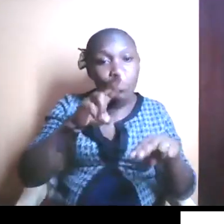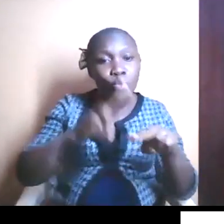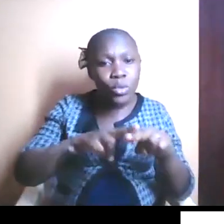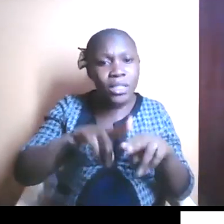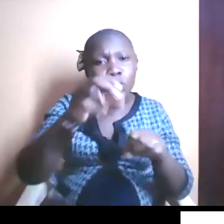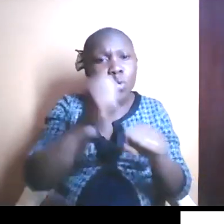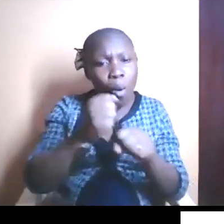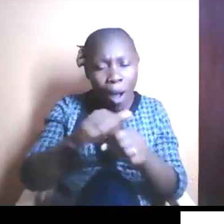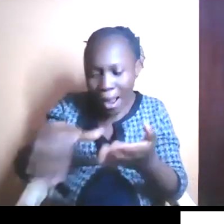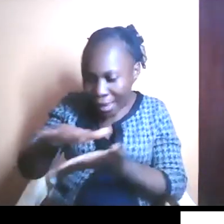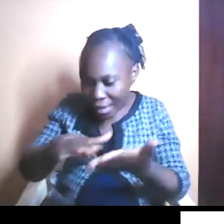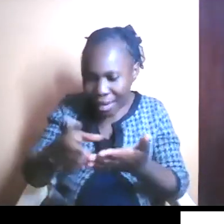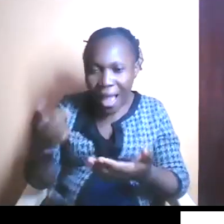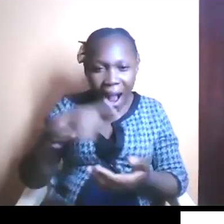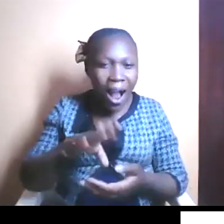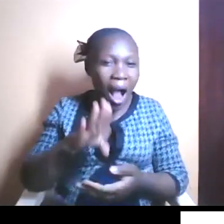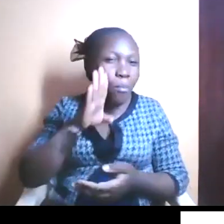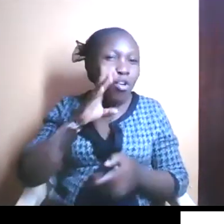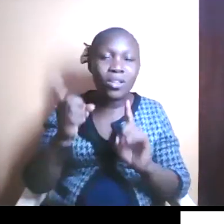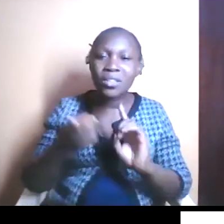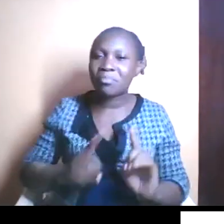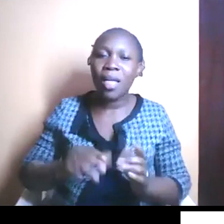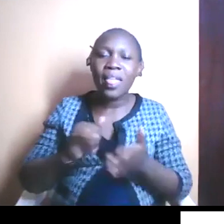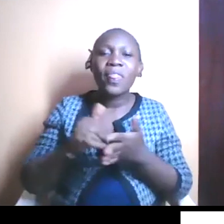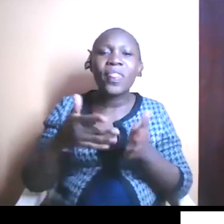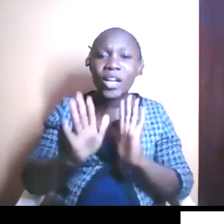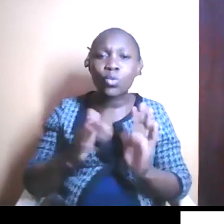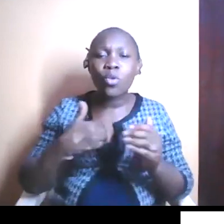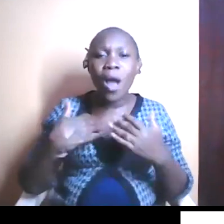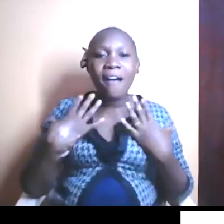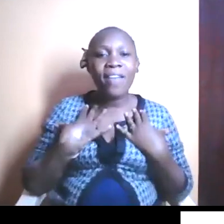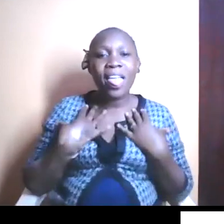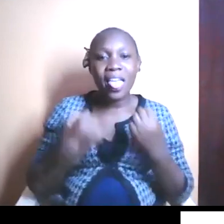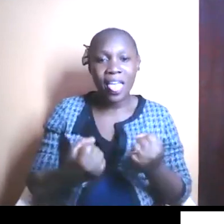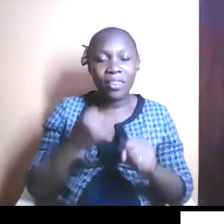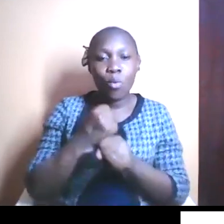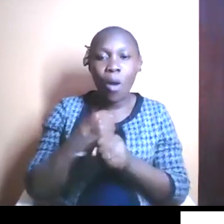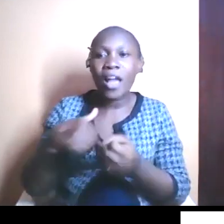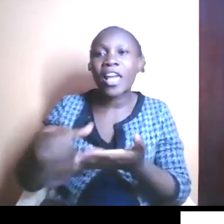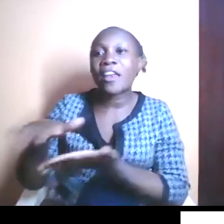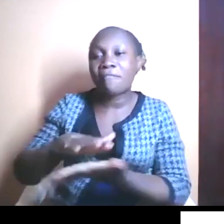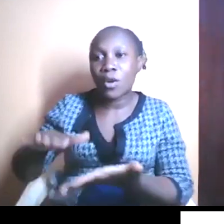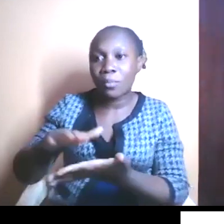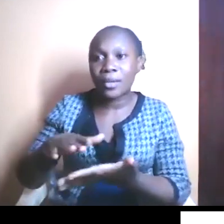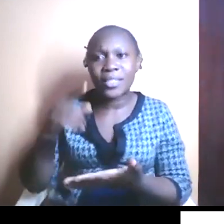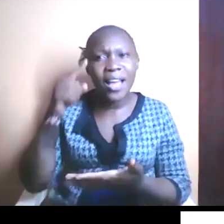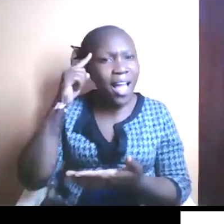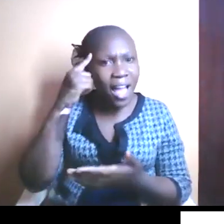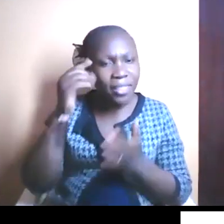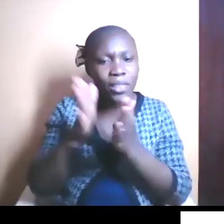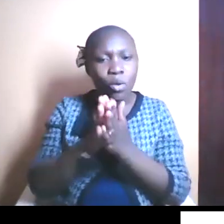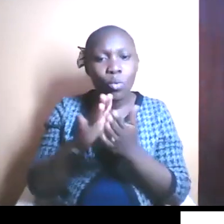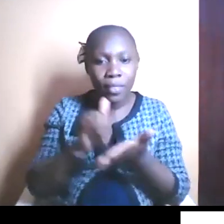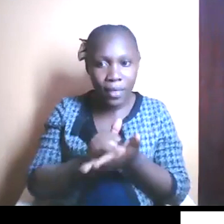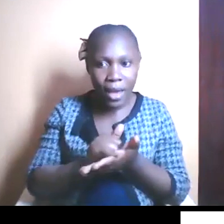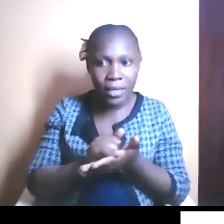that you maintain a healthy work environment. So I think with that, I think I can open up for questions. I